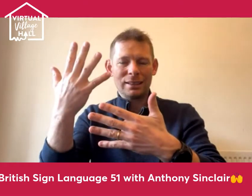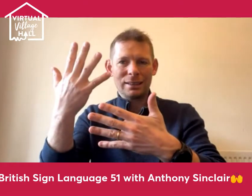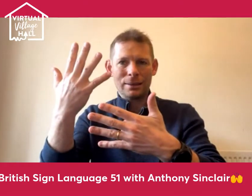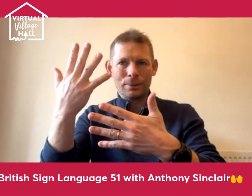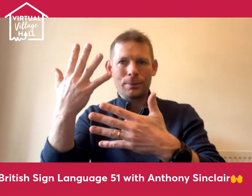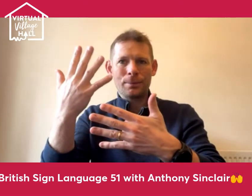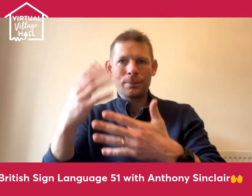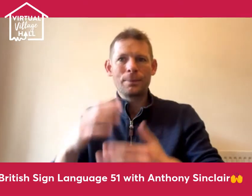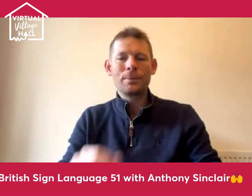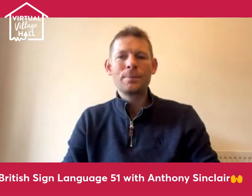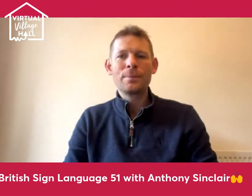Spring.